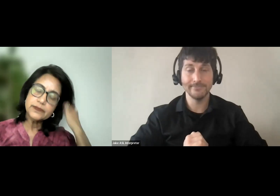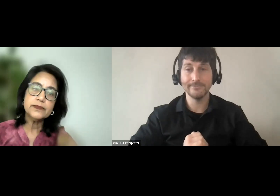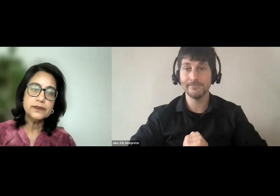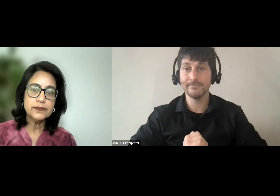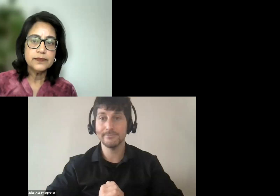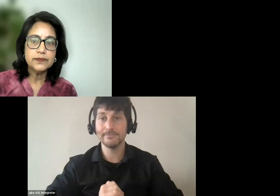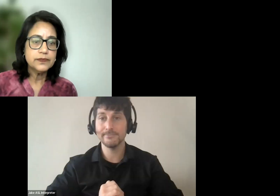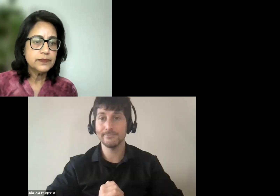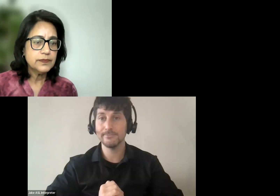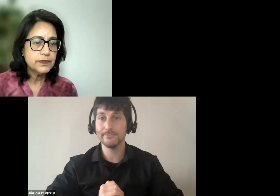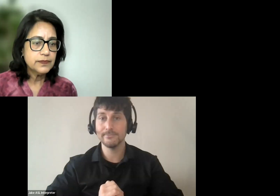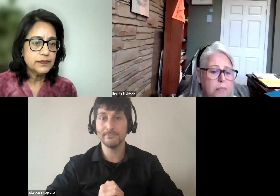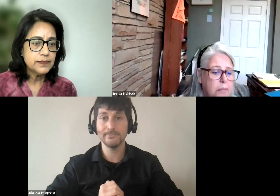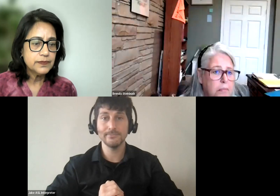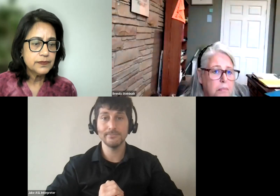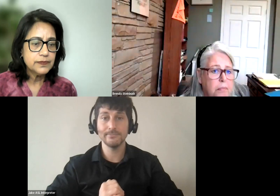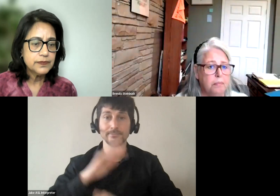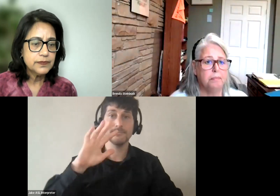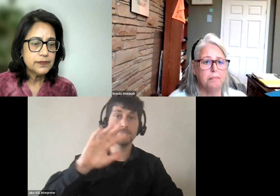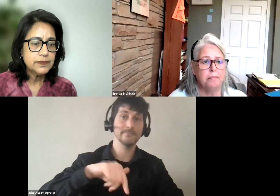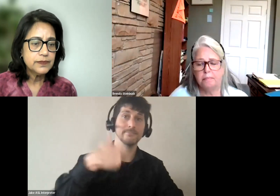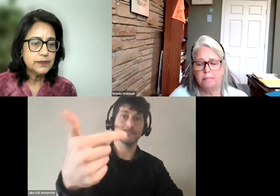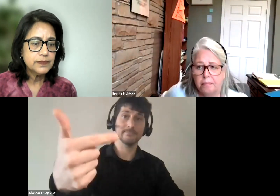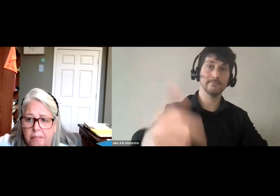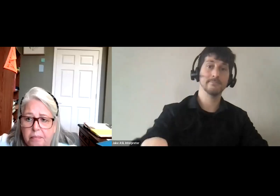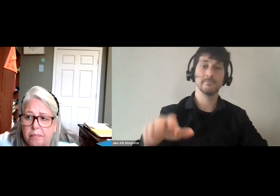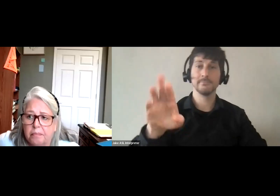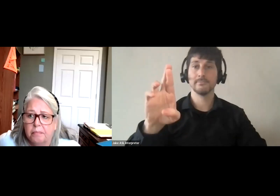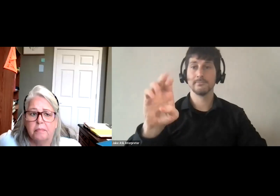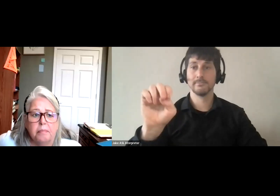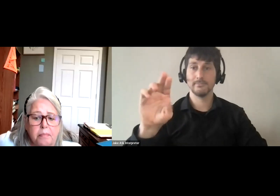We're gonna do now is turn it over to Brenda and Lakeisha.